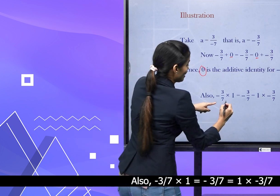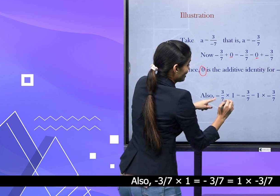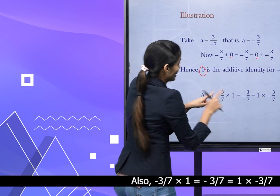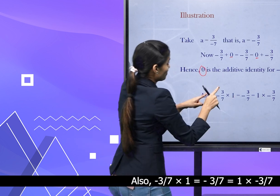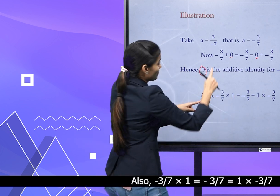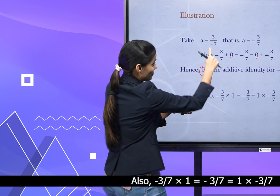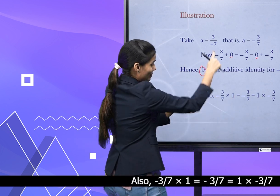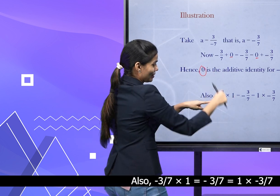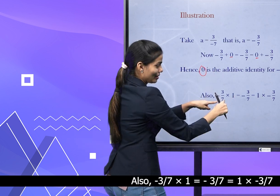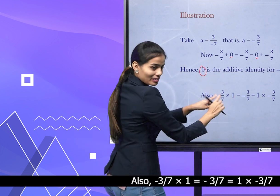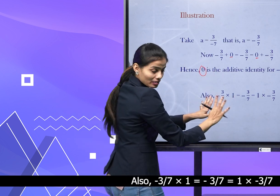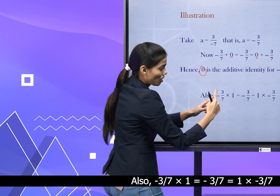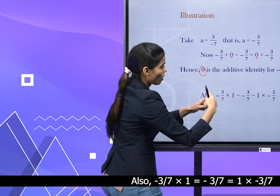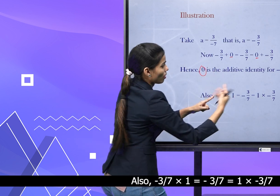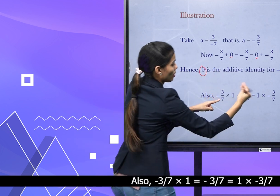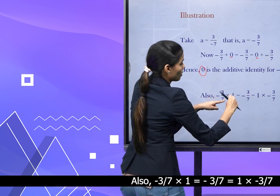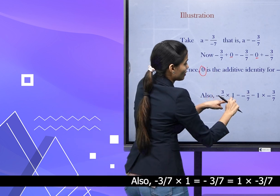Also, minus 3 by 7 into 1